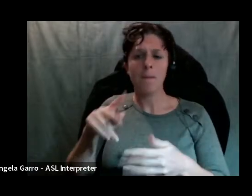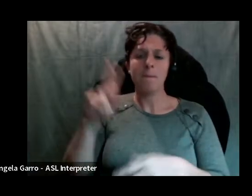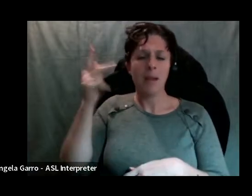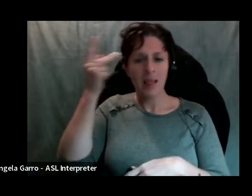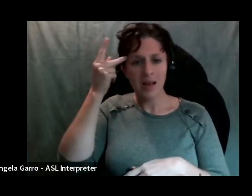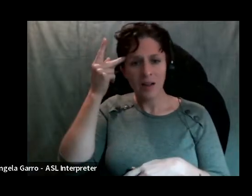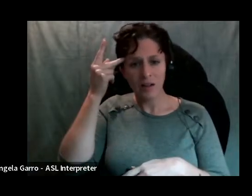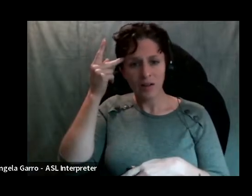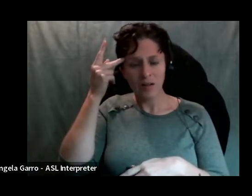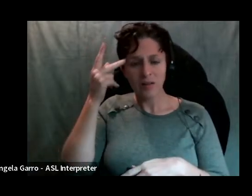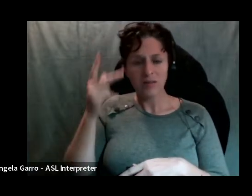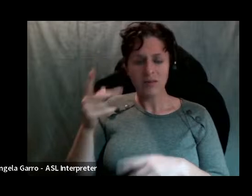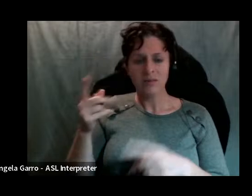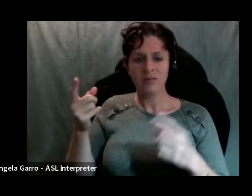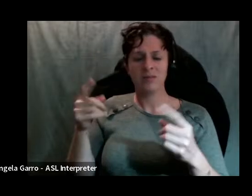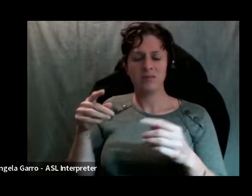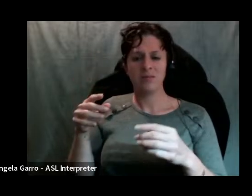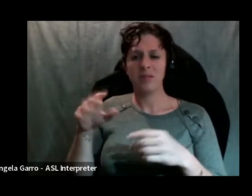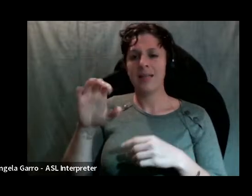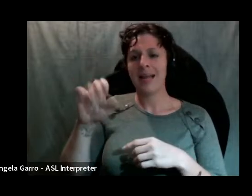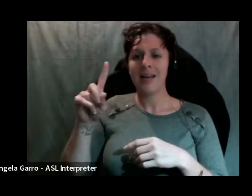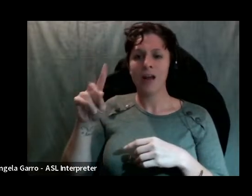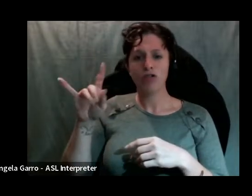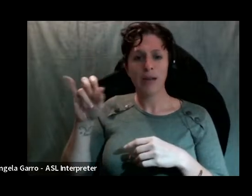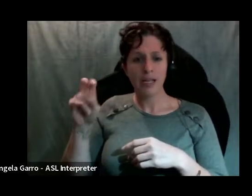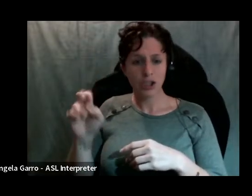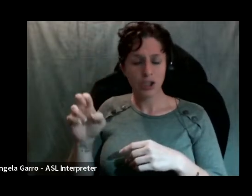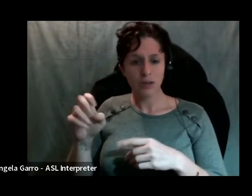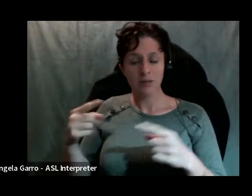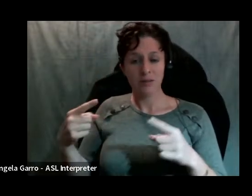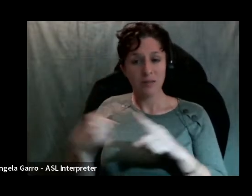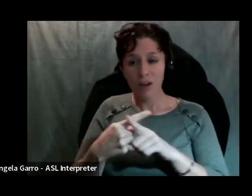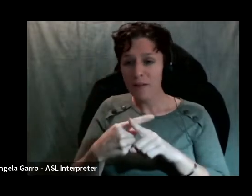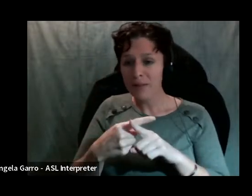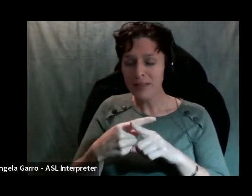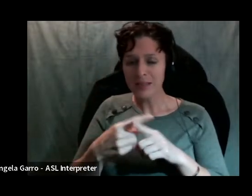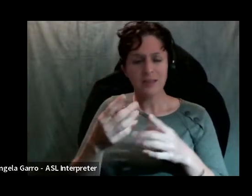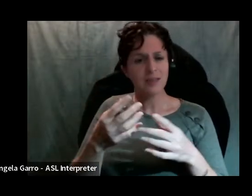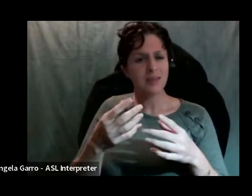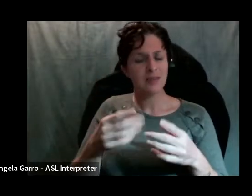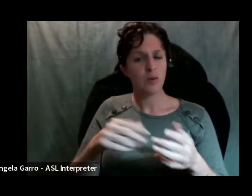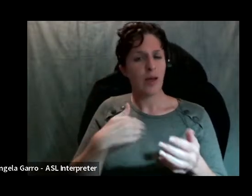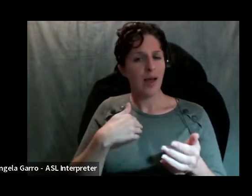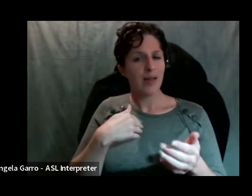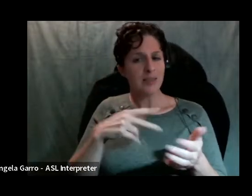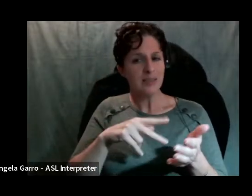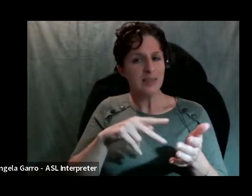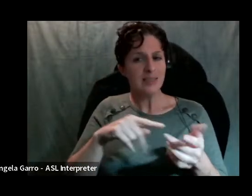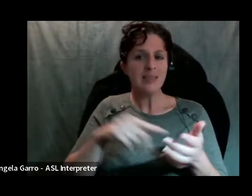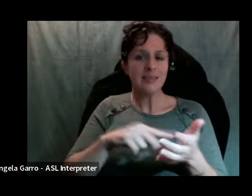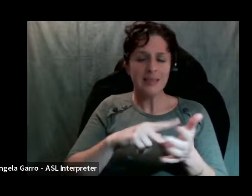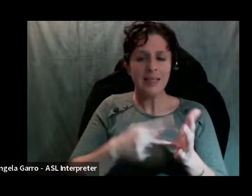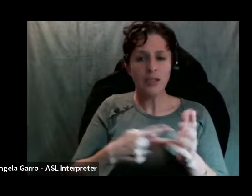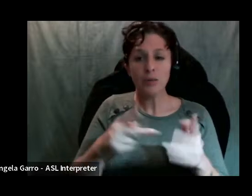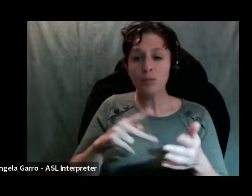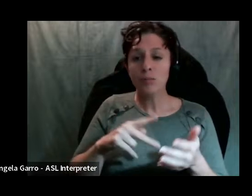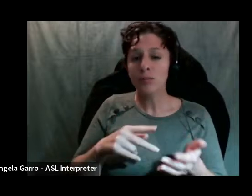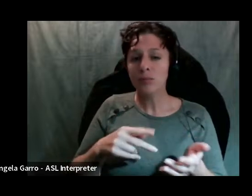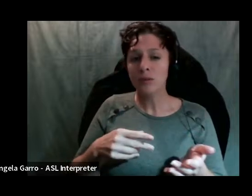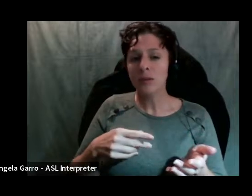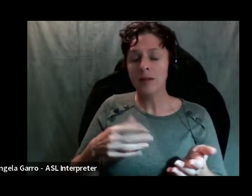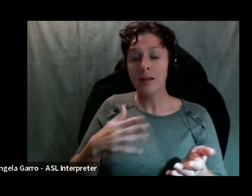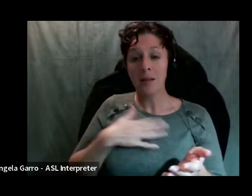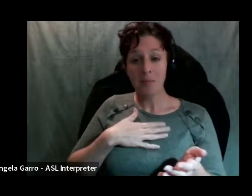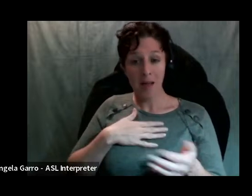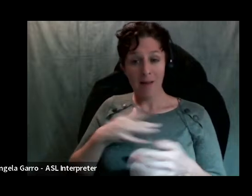free speech and inclusiveness, contrary to its intended purpose. My family history, shaped by violent